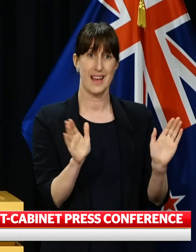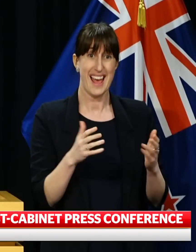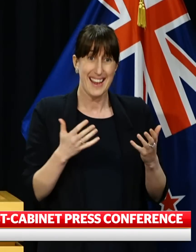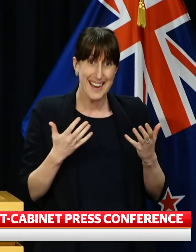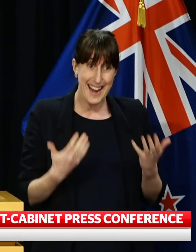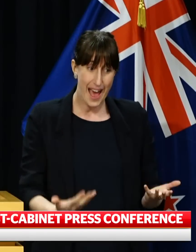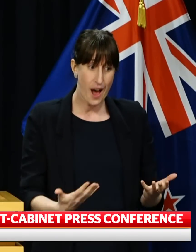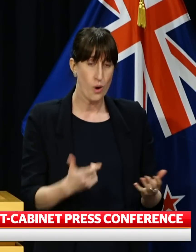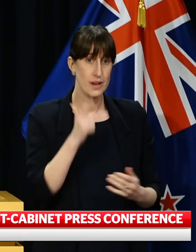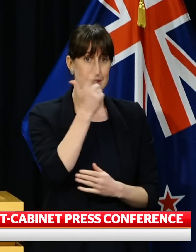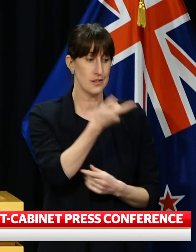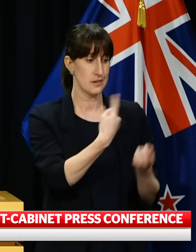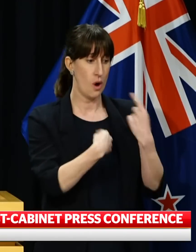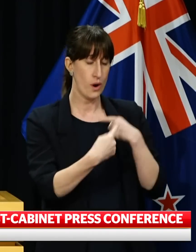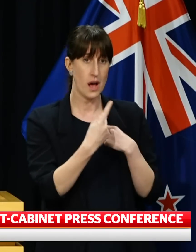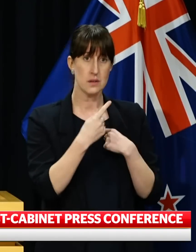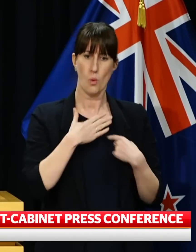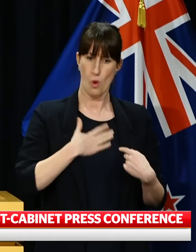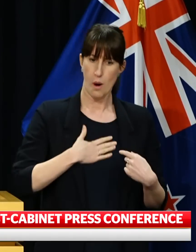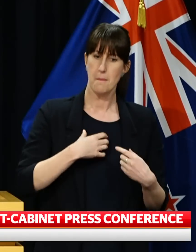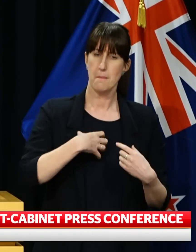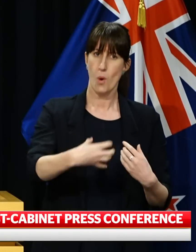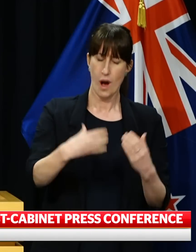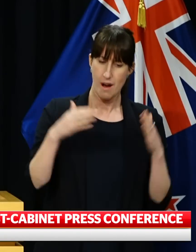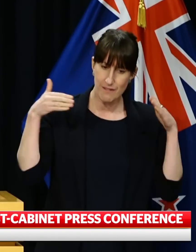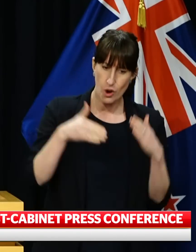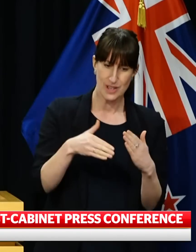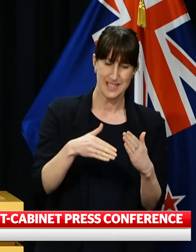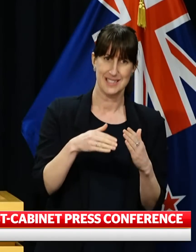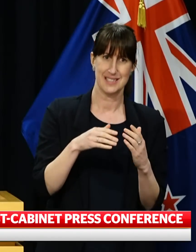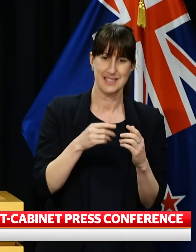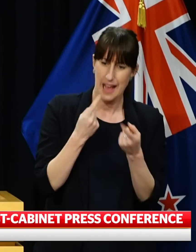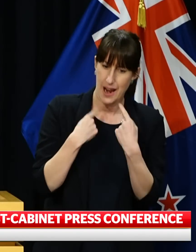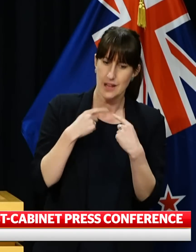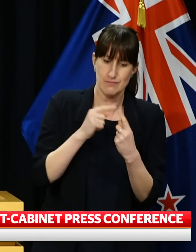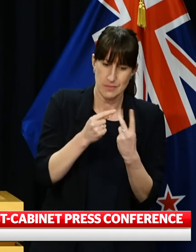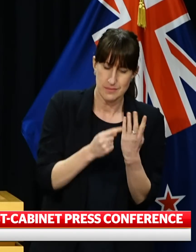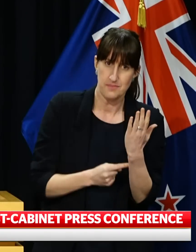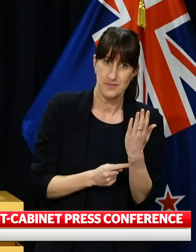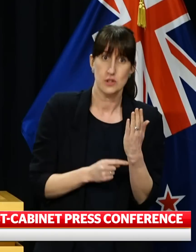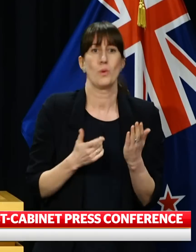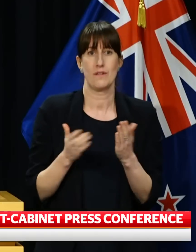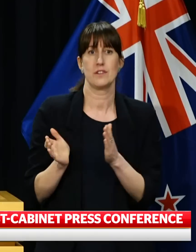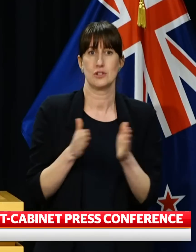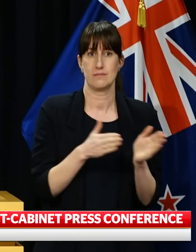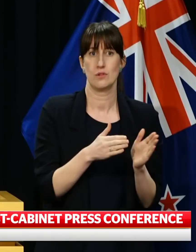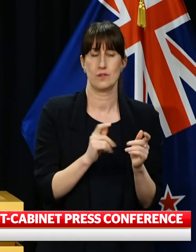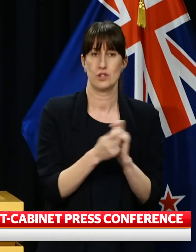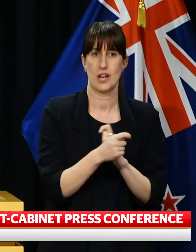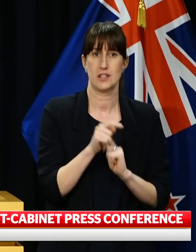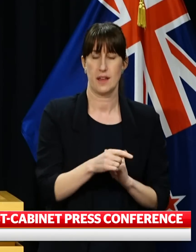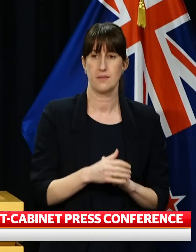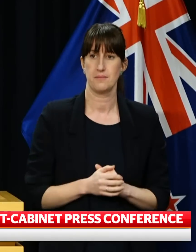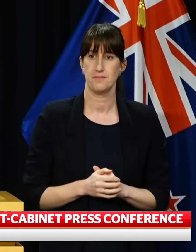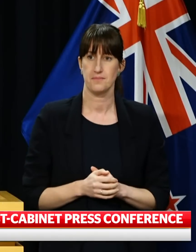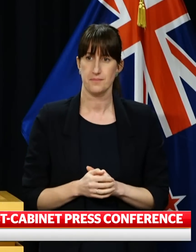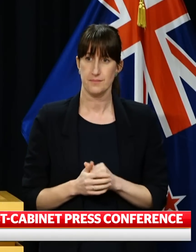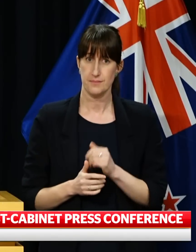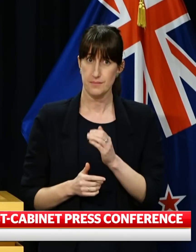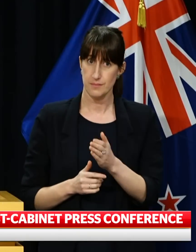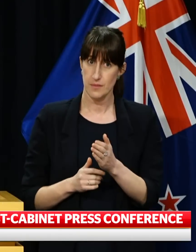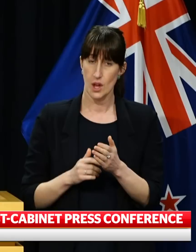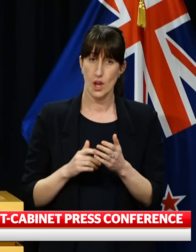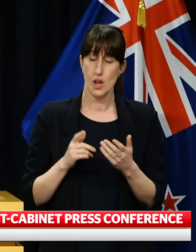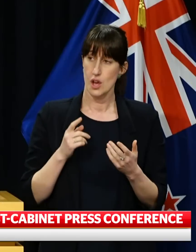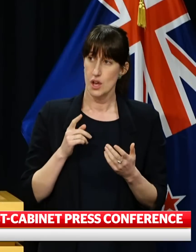direction within that curriculum. That's what we've been focused on delivering as a government. Would you say, or would you agree that the government's perhaps gone a little bit too